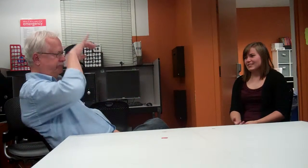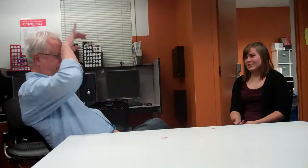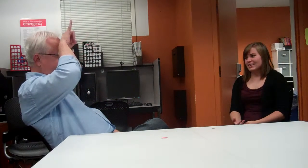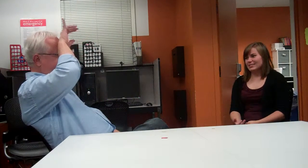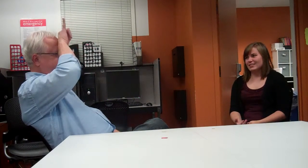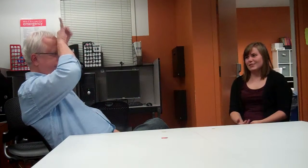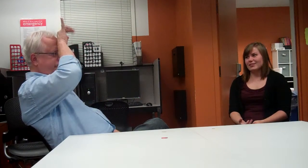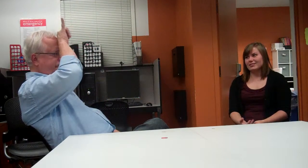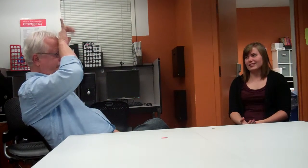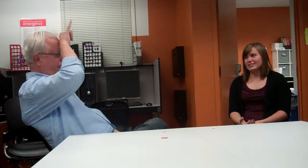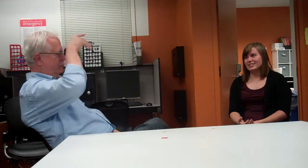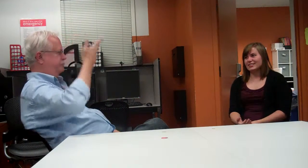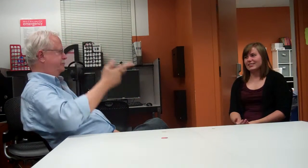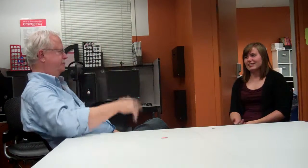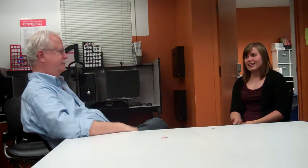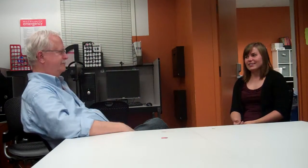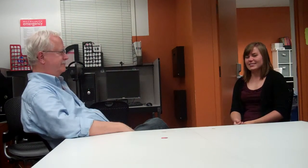Yeah, same. I don't really understand any of that.